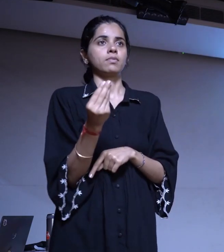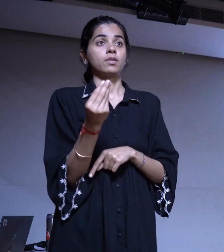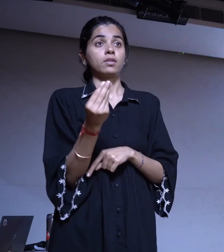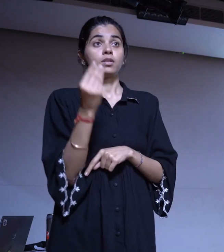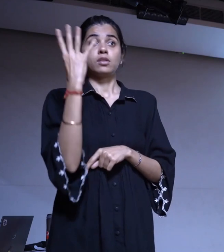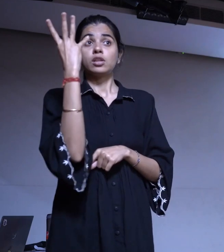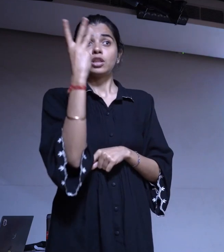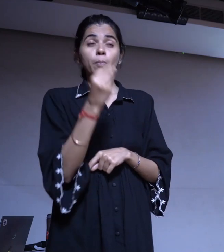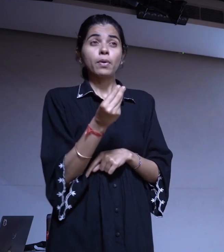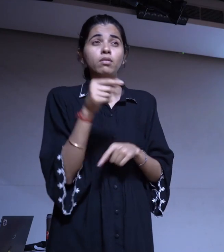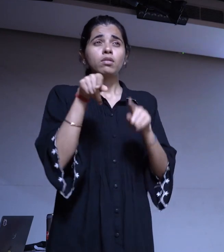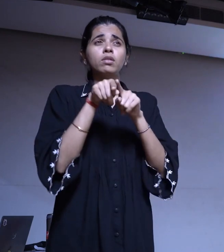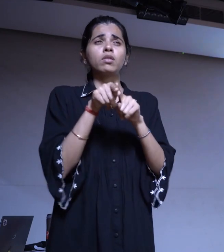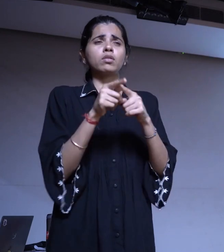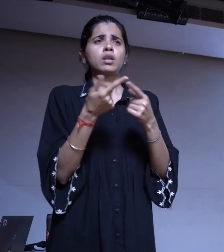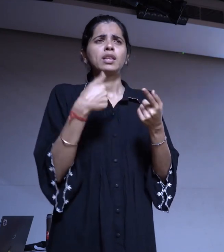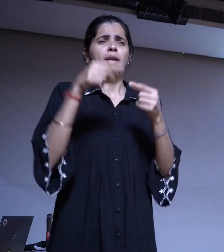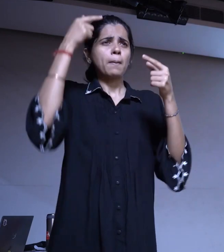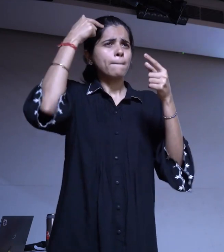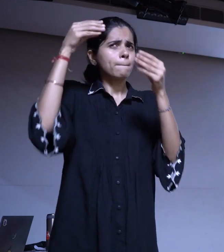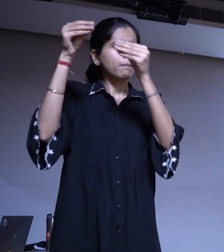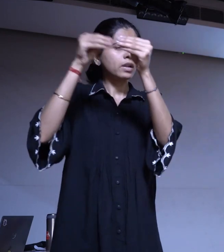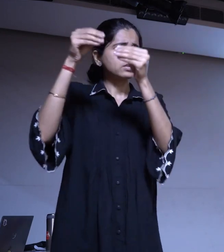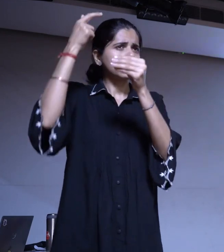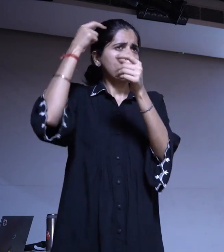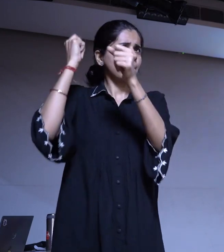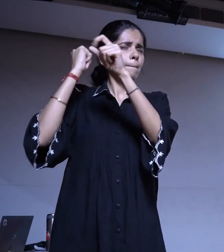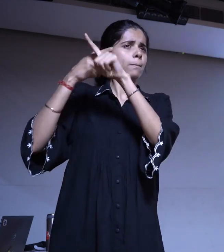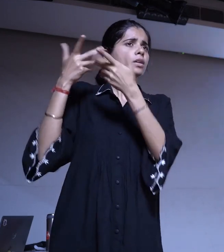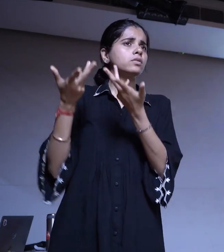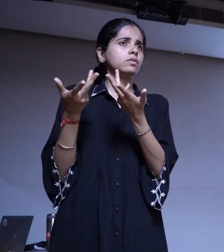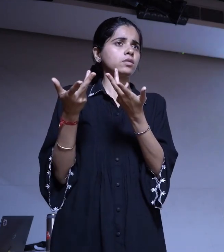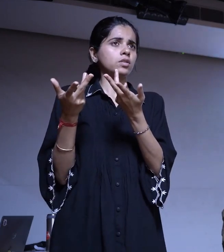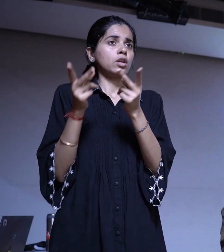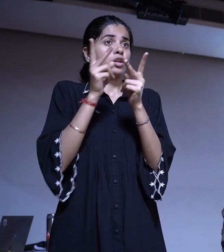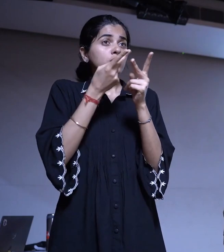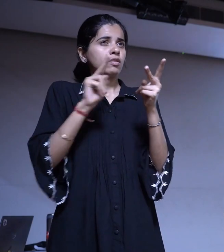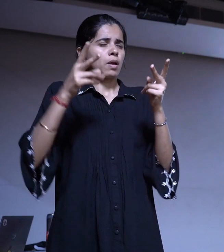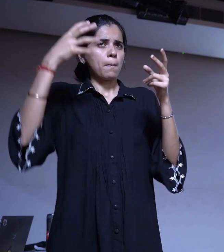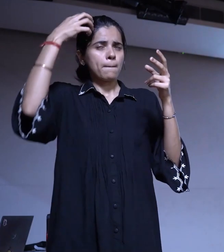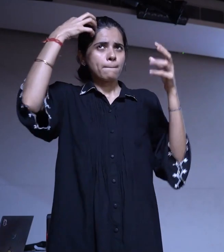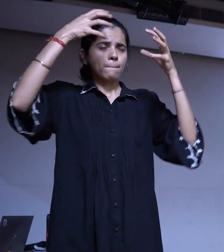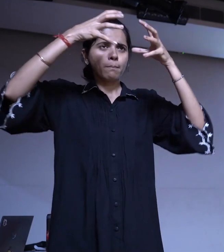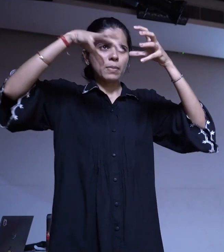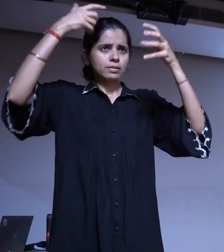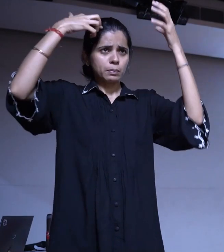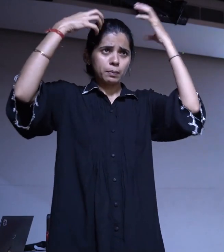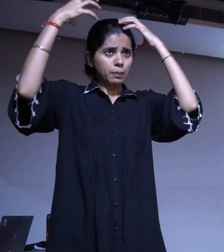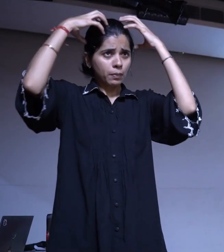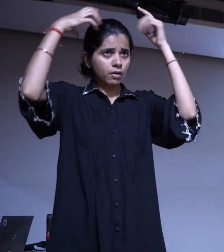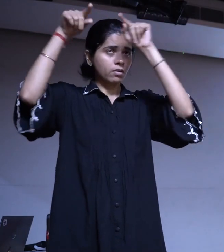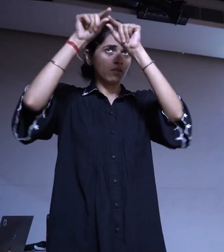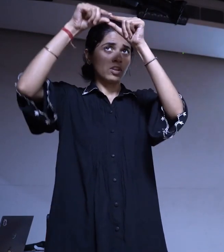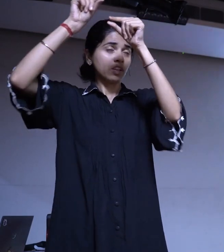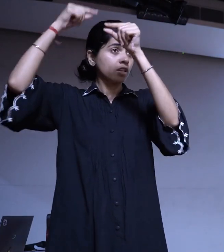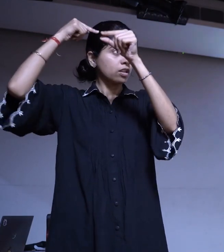where again you see that neuroplasticity is at play but now a different set of brain areas is involved okay